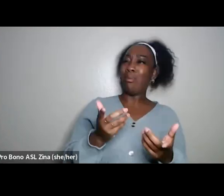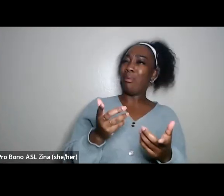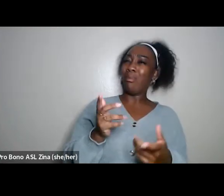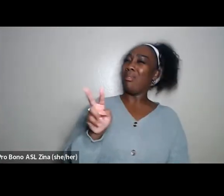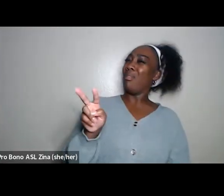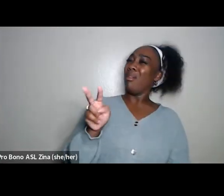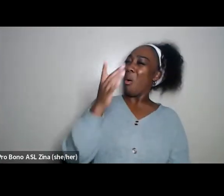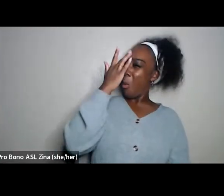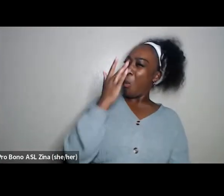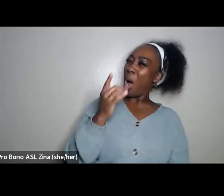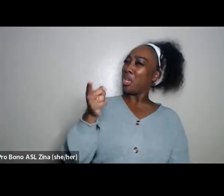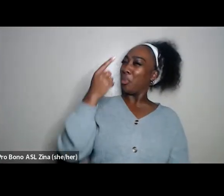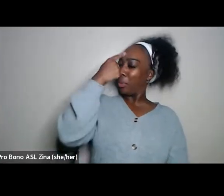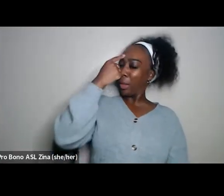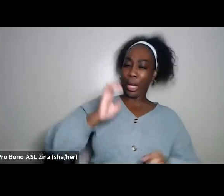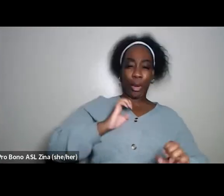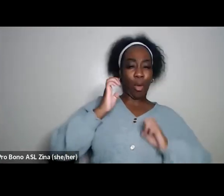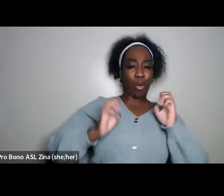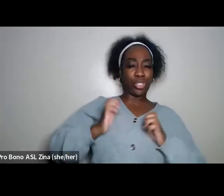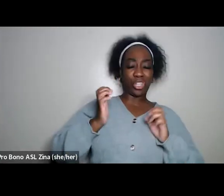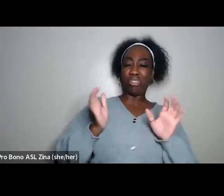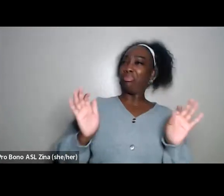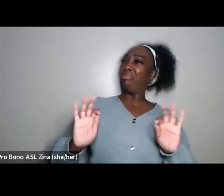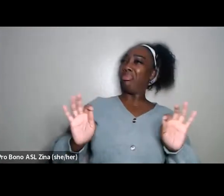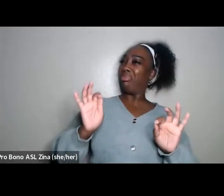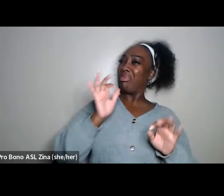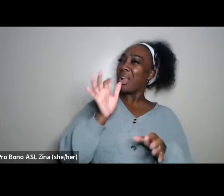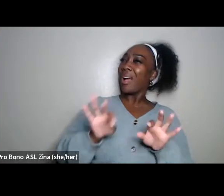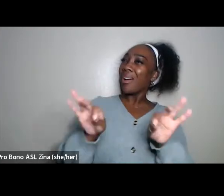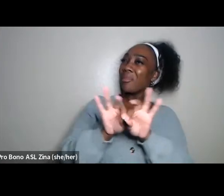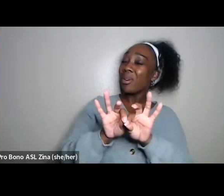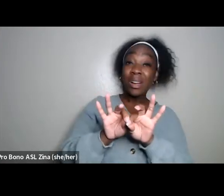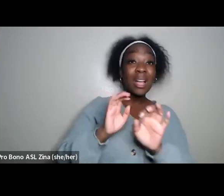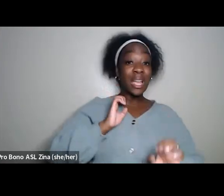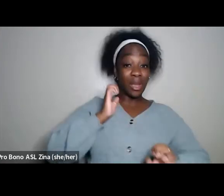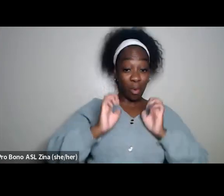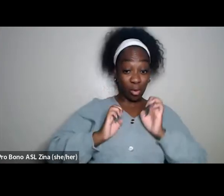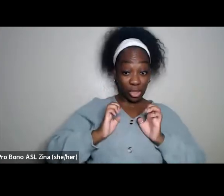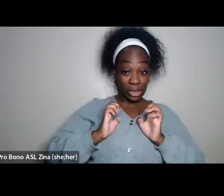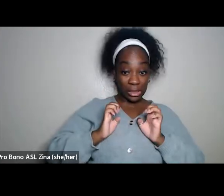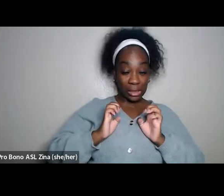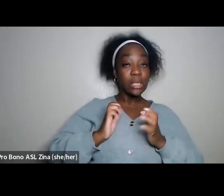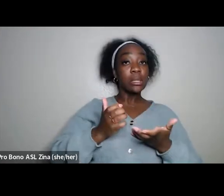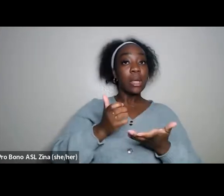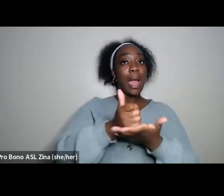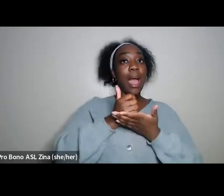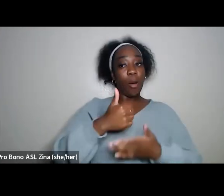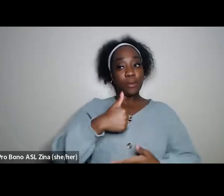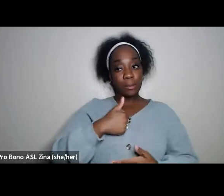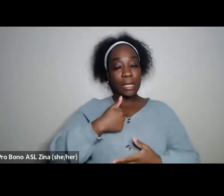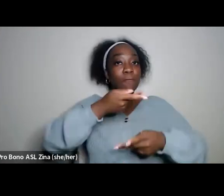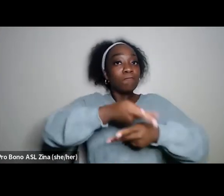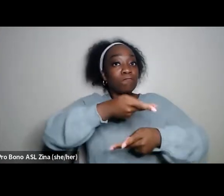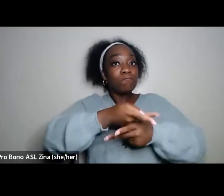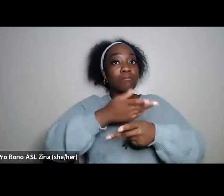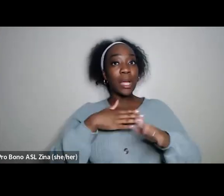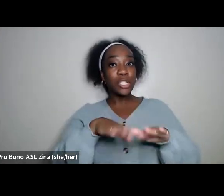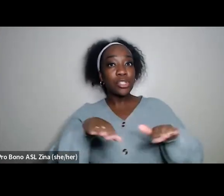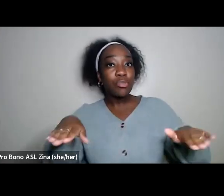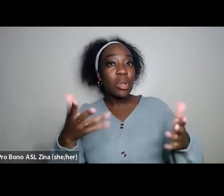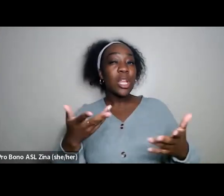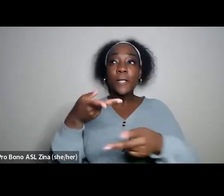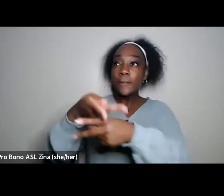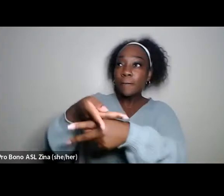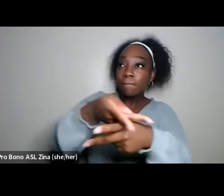of emotion, right? Emotion allows me to mother. Emotion allows me to love community.